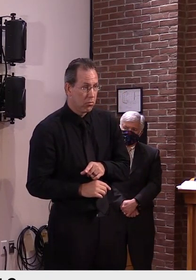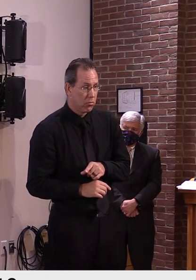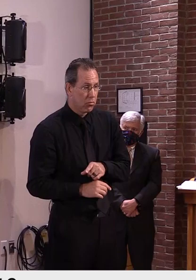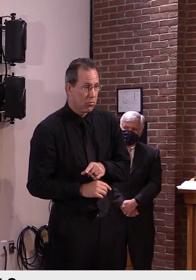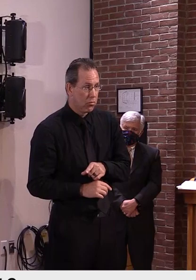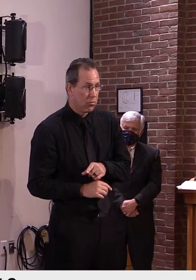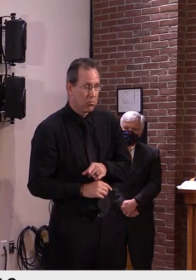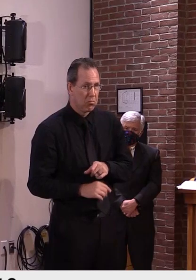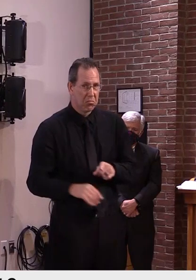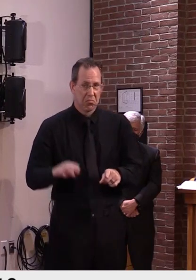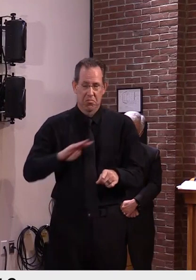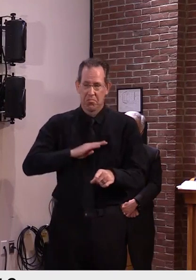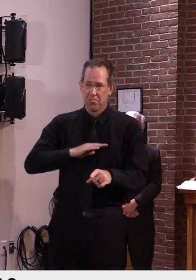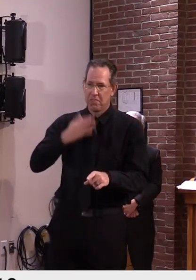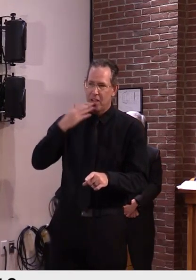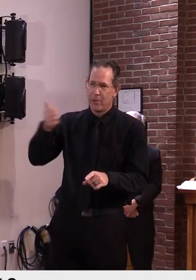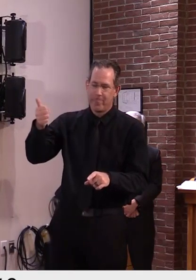yes. Thanks.